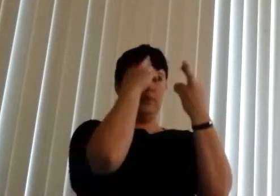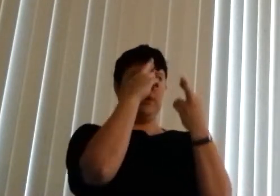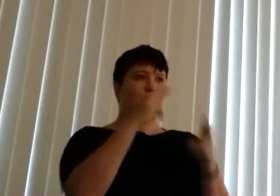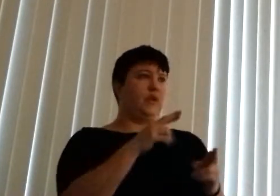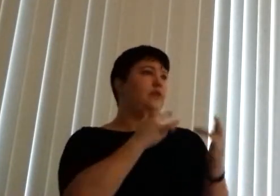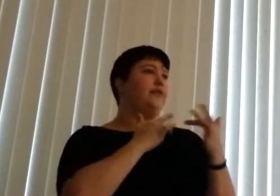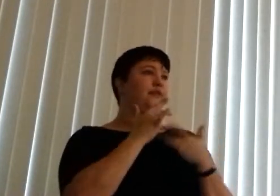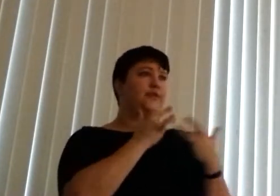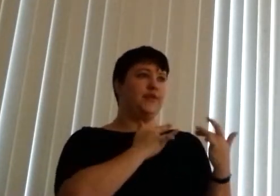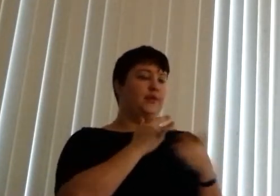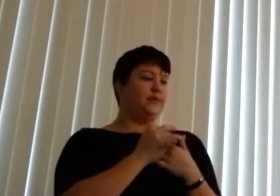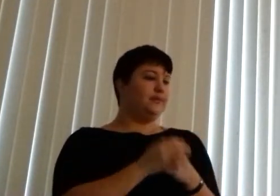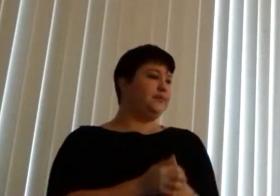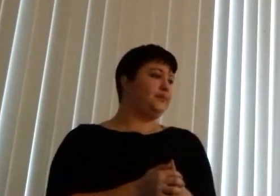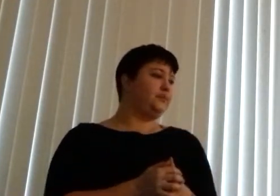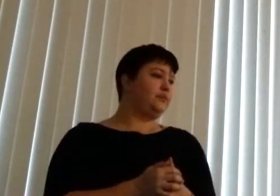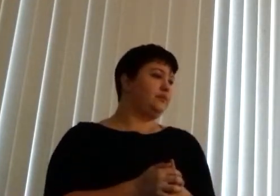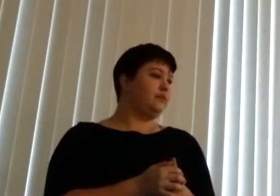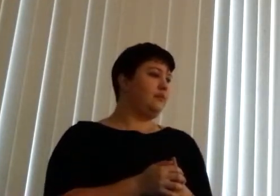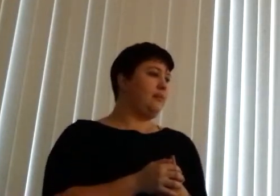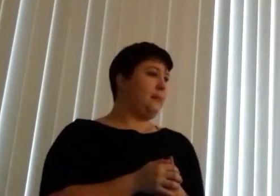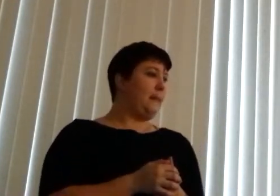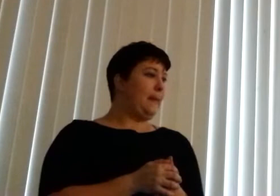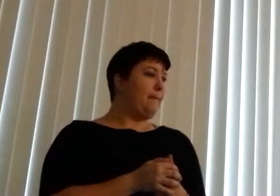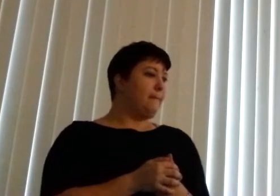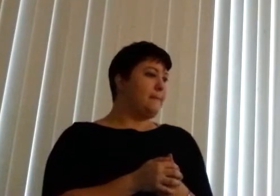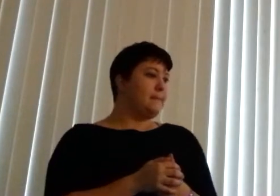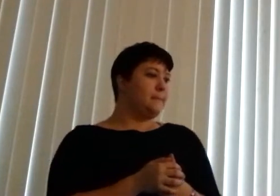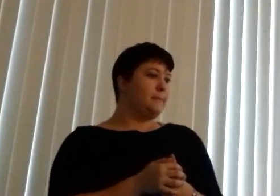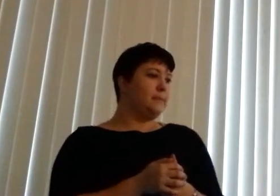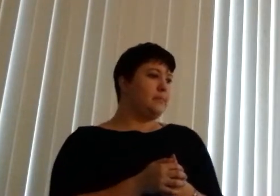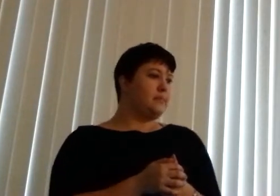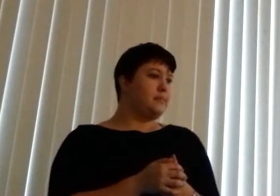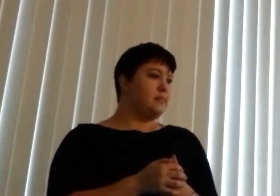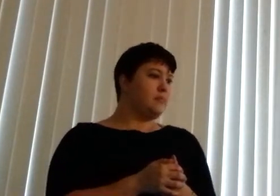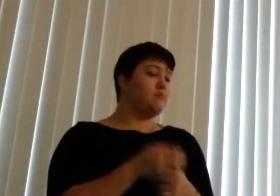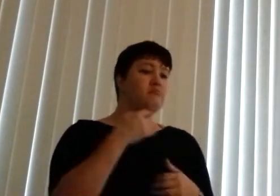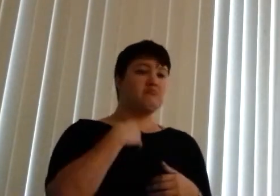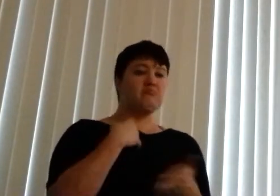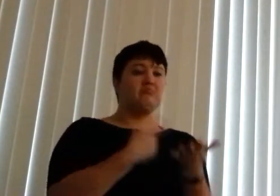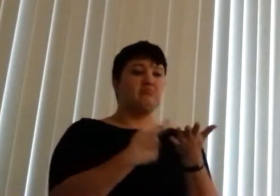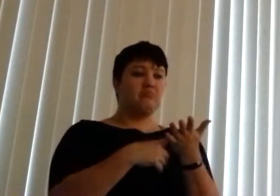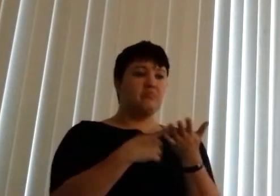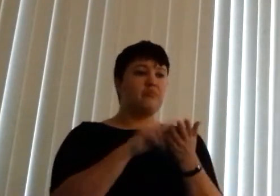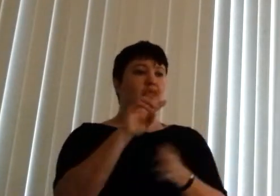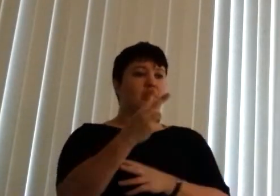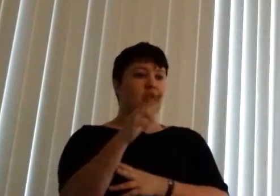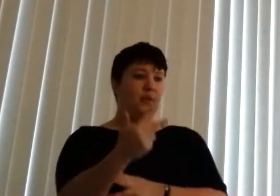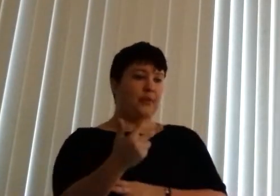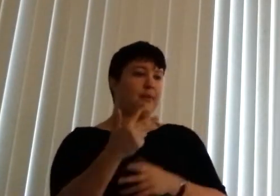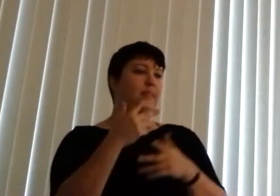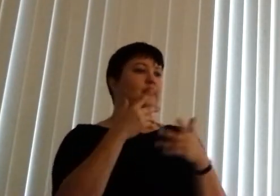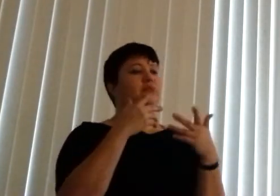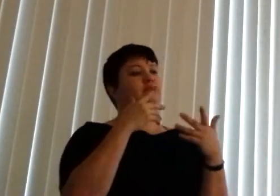concern. I'm going to talk about the second and third premises because, at least to me, they are not